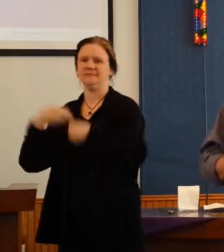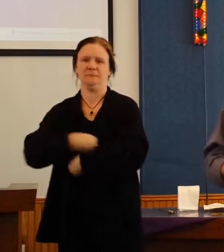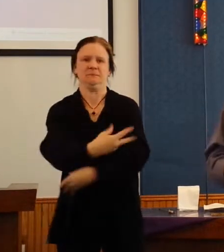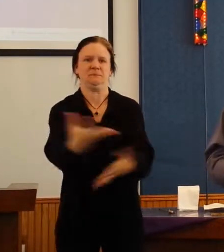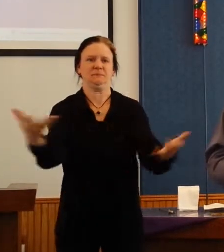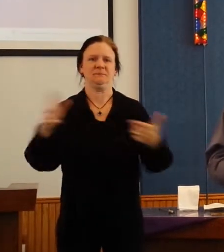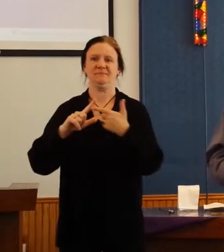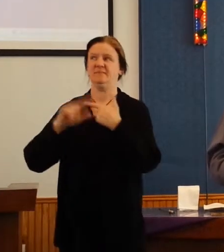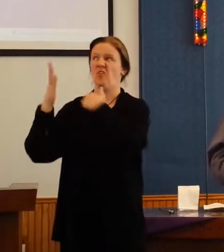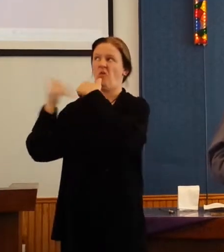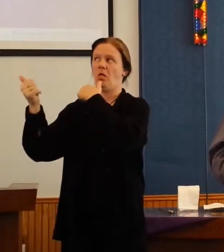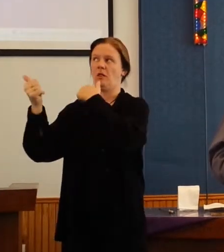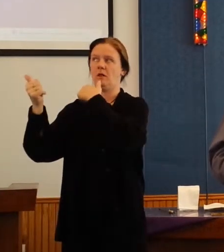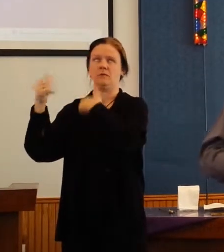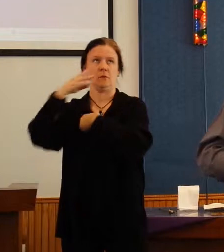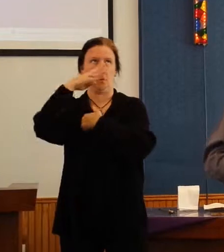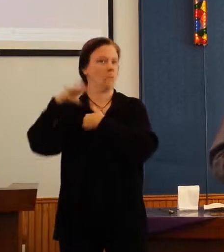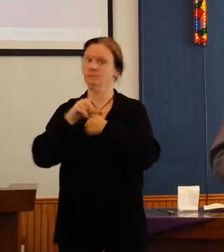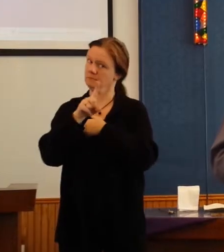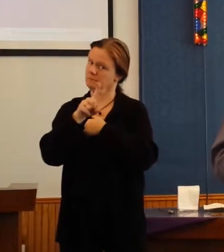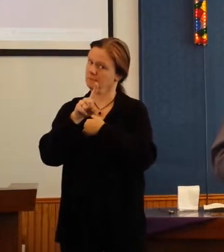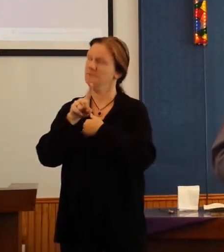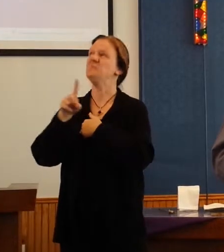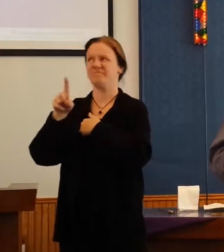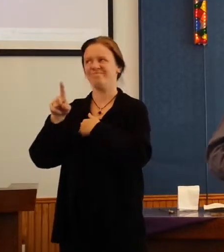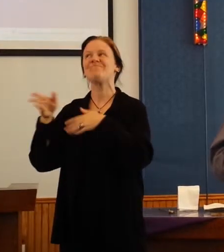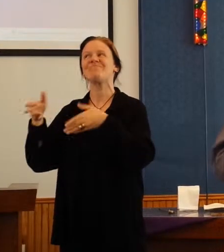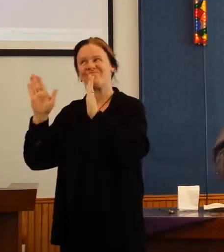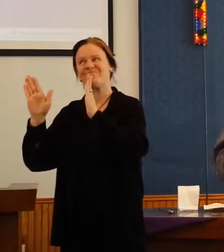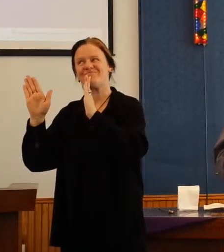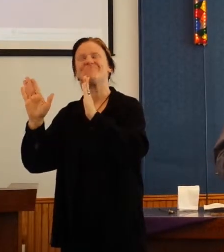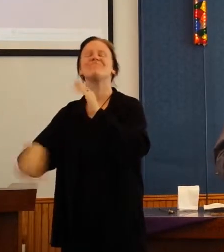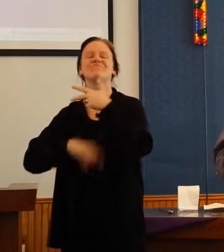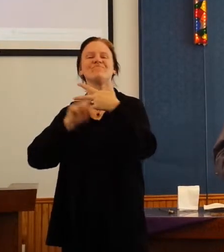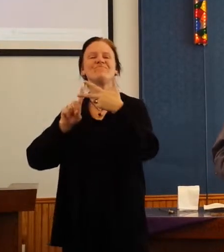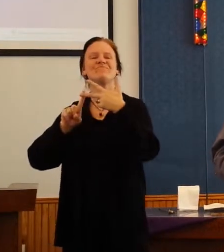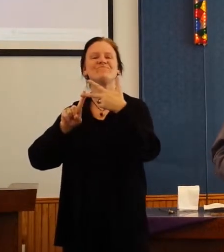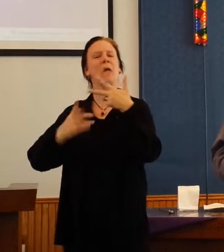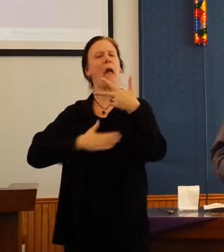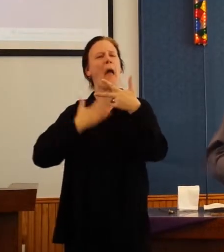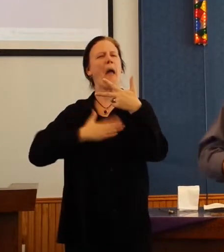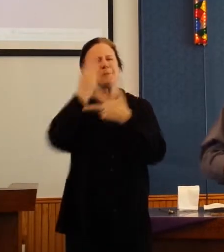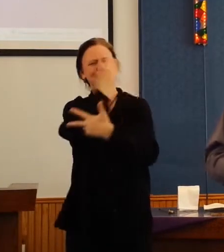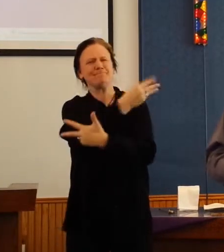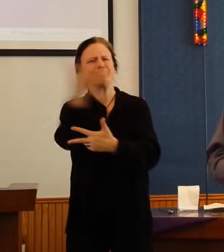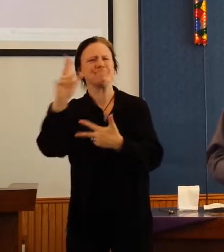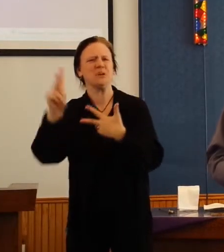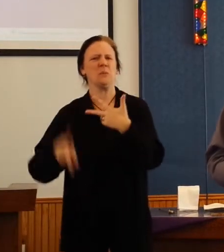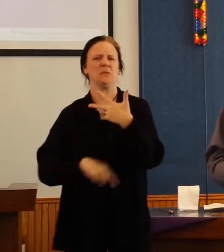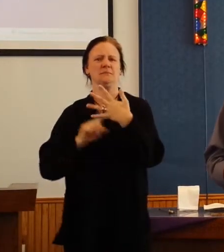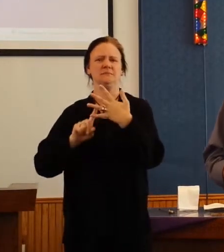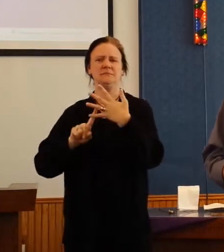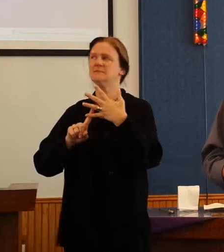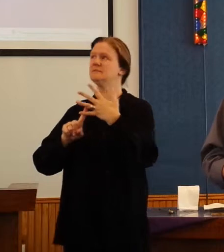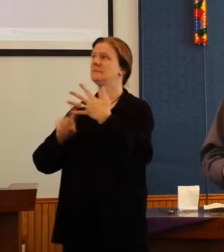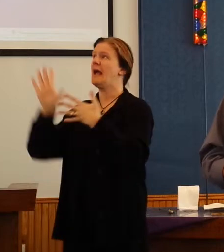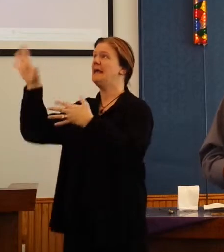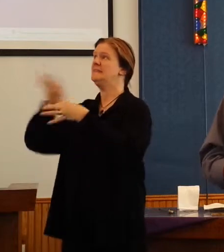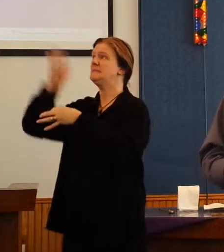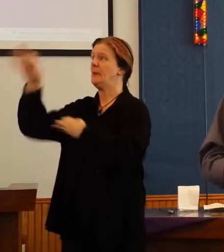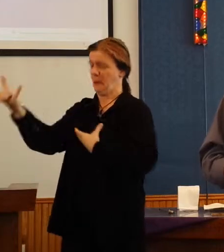when you'd rather not, be a joyful disciple, and let the Spirit transform you for the glory of